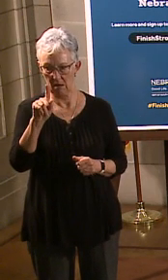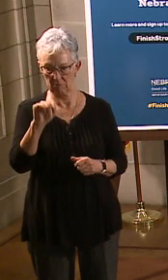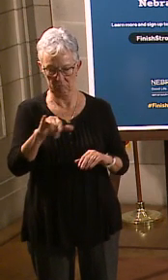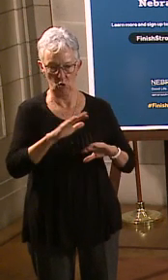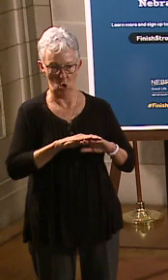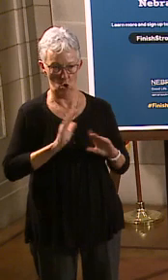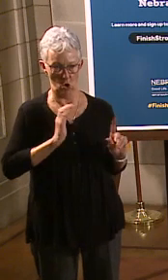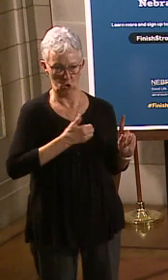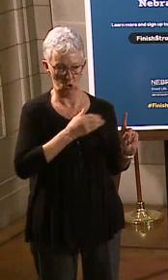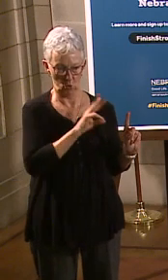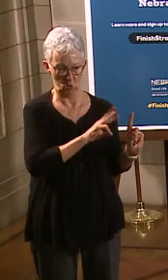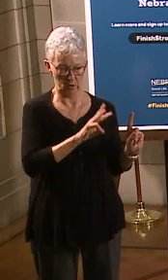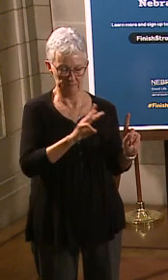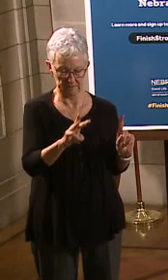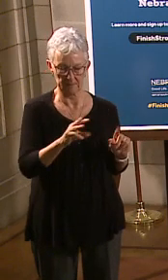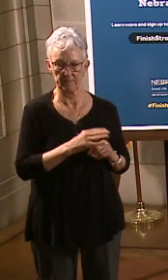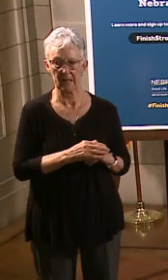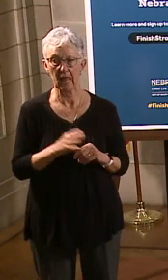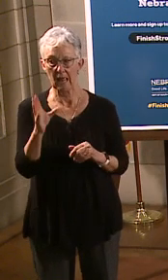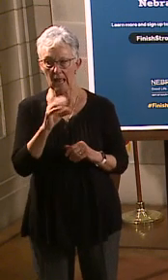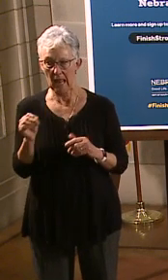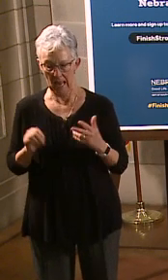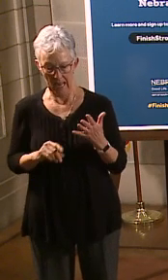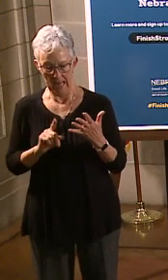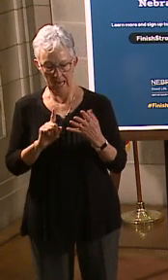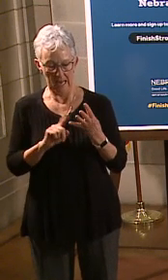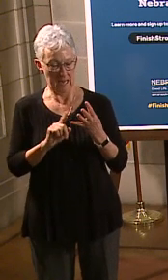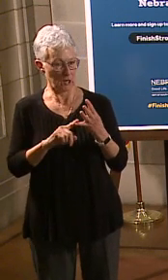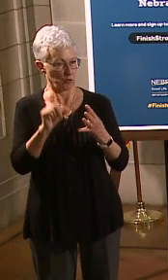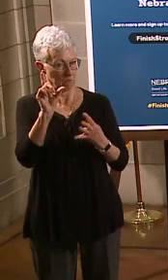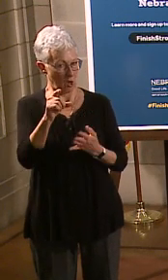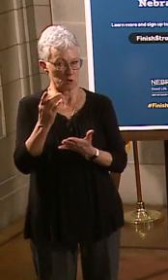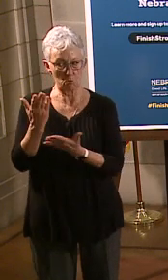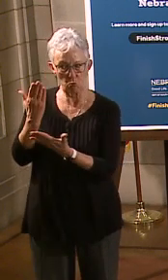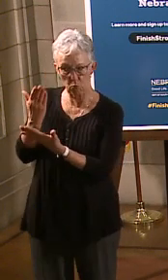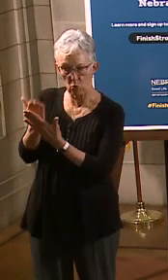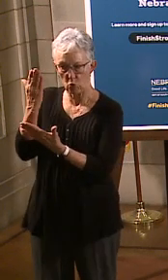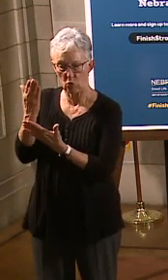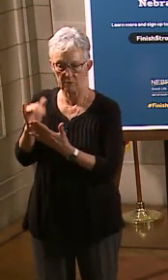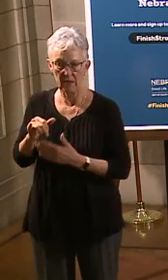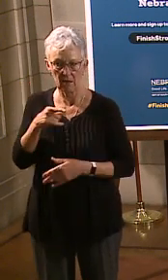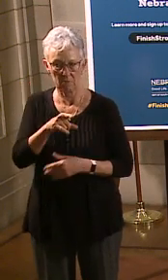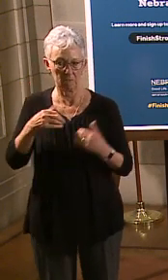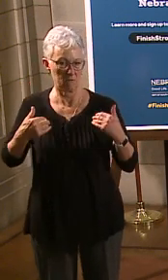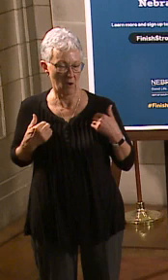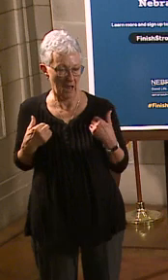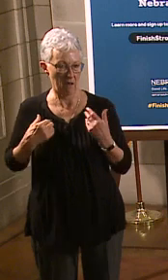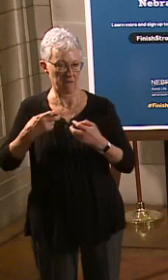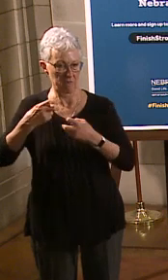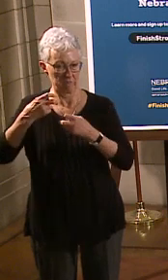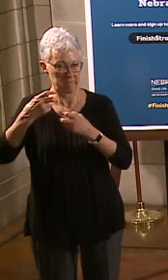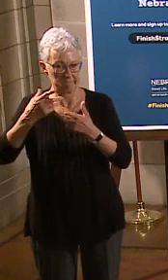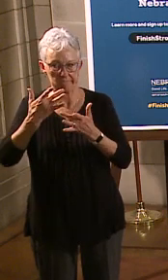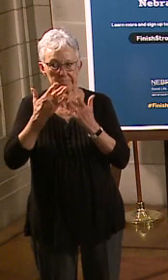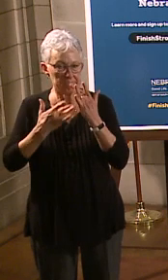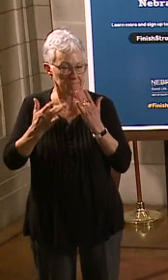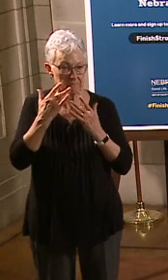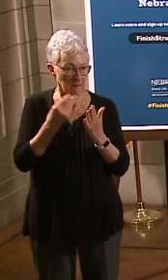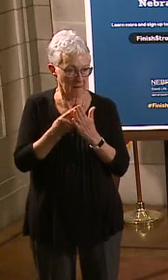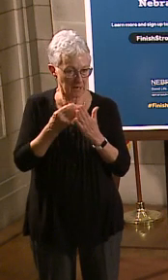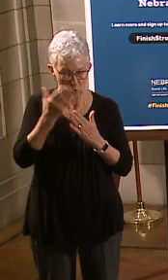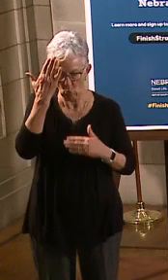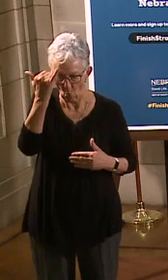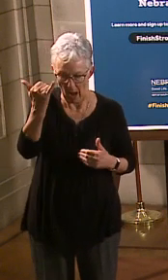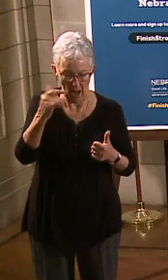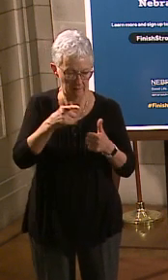proof of a financial impact of COVID-19 on you or your household. This could be COVID-related medical expenses. It could be proof of unemployment